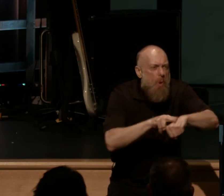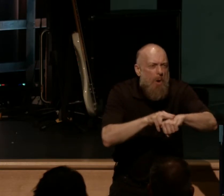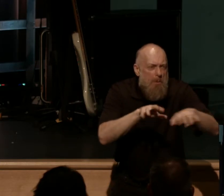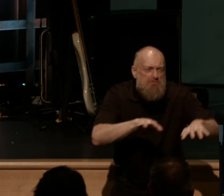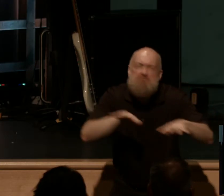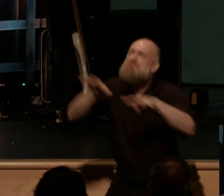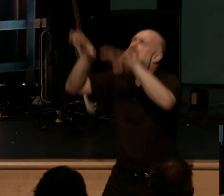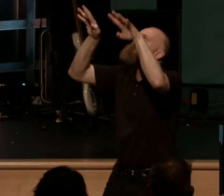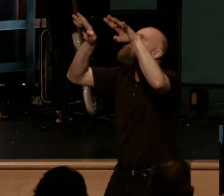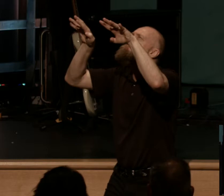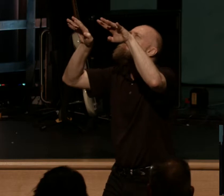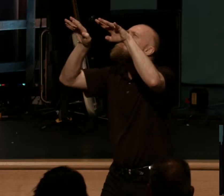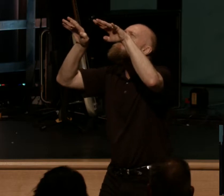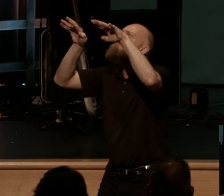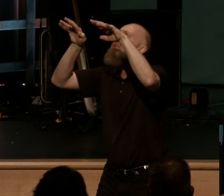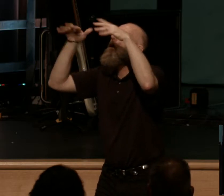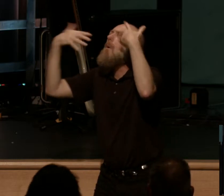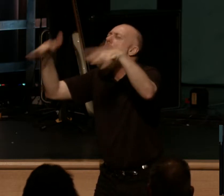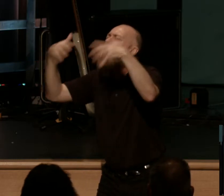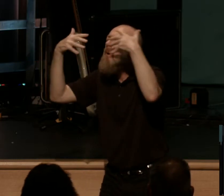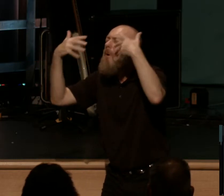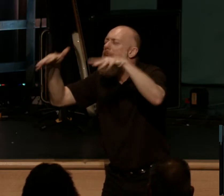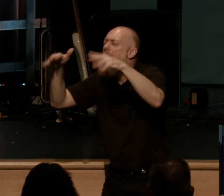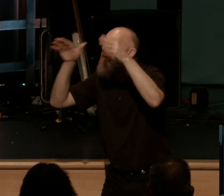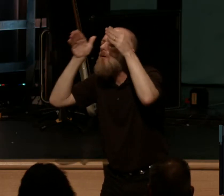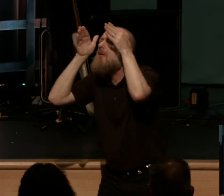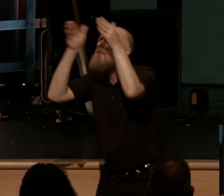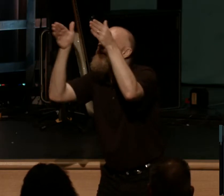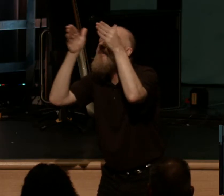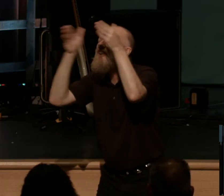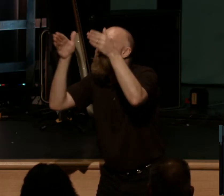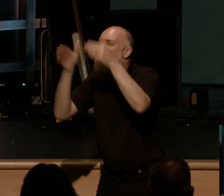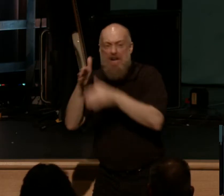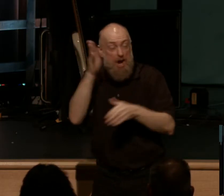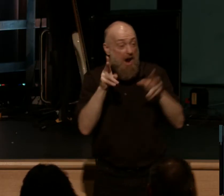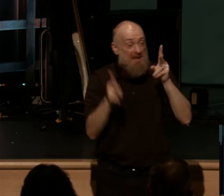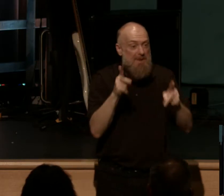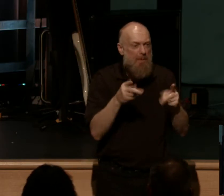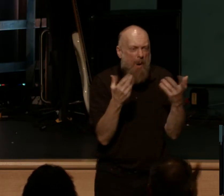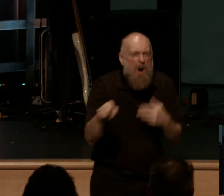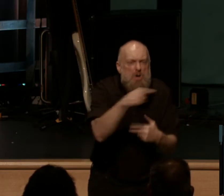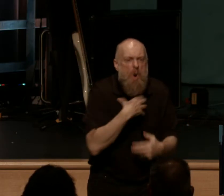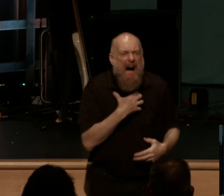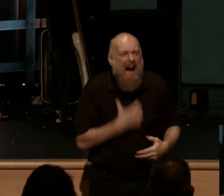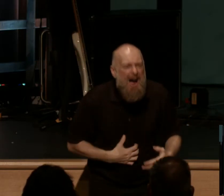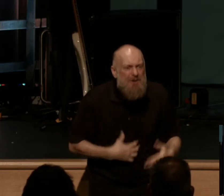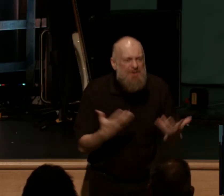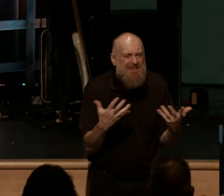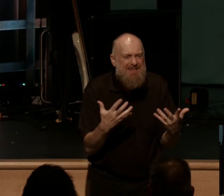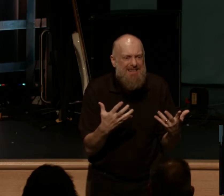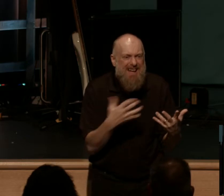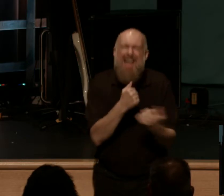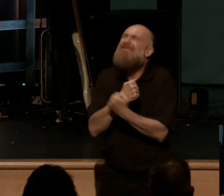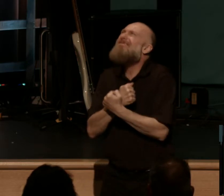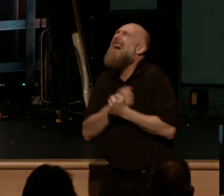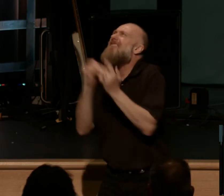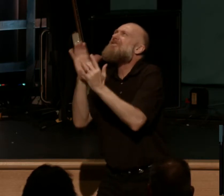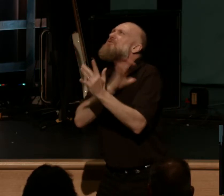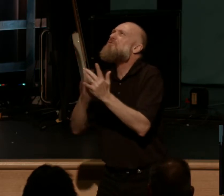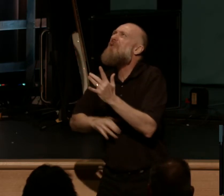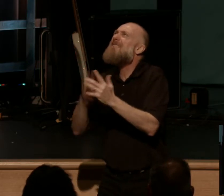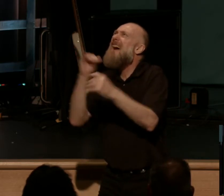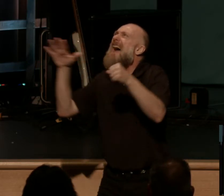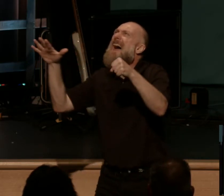expectation of every time we gather. That God's people so hungry and in love with Jesus Christ and